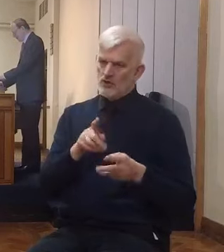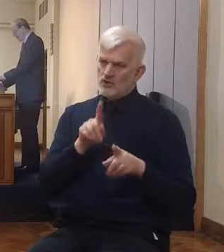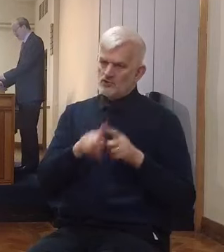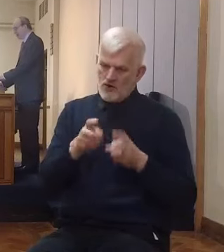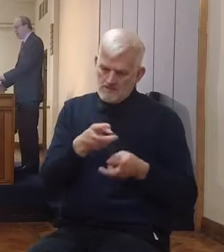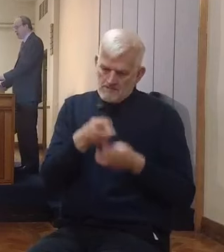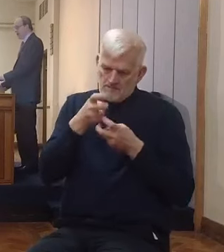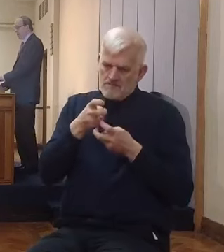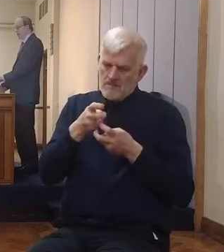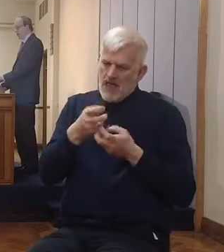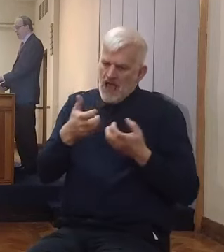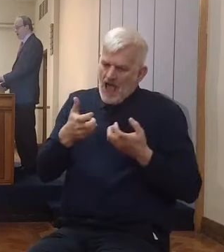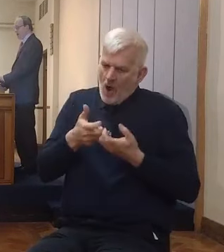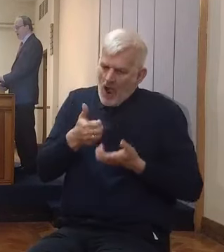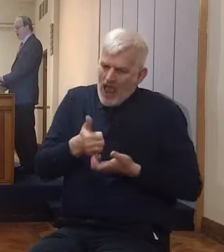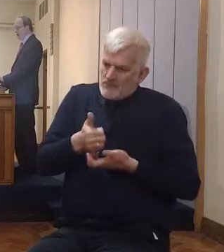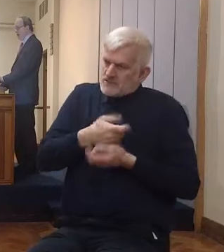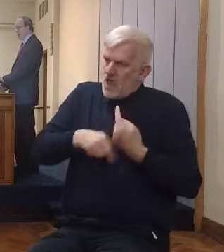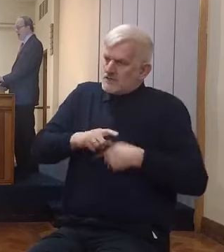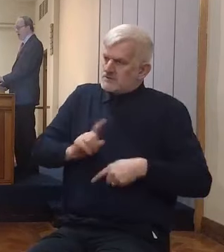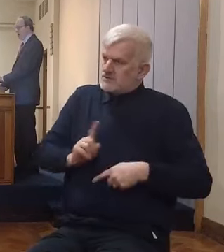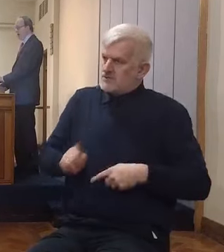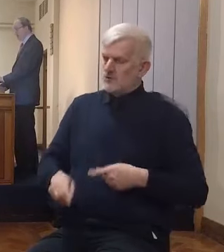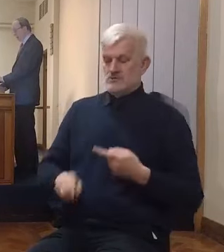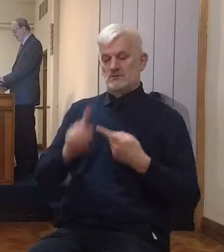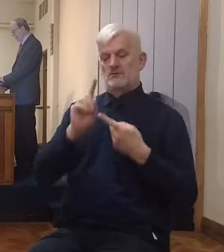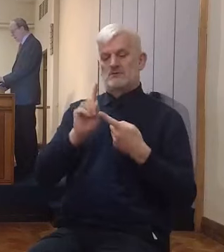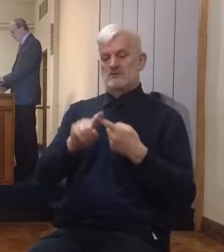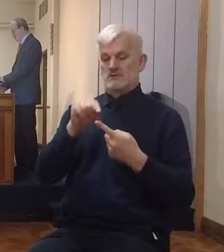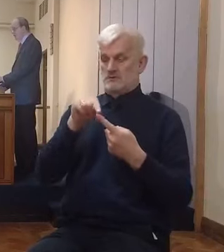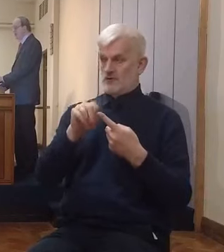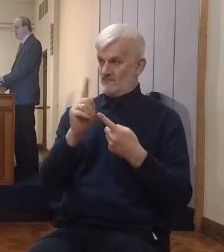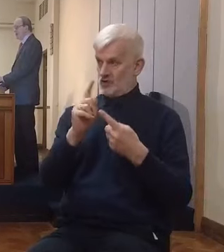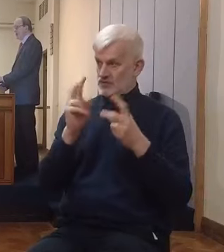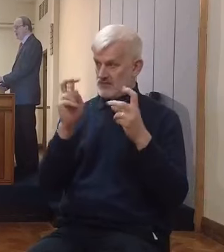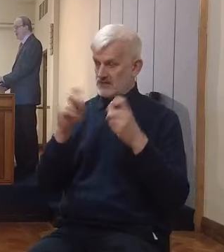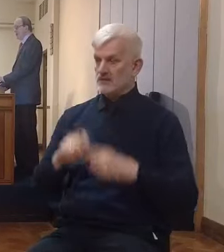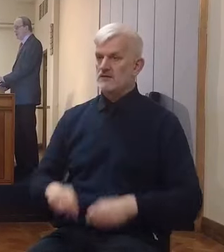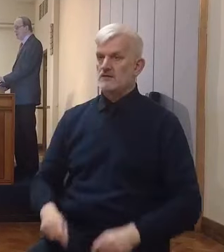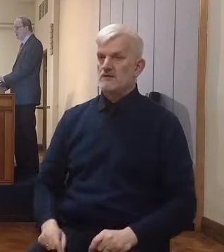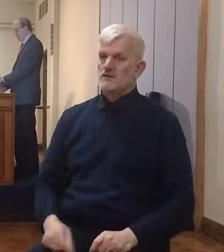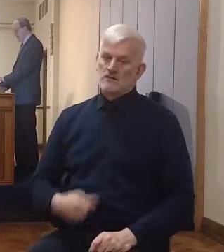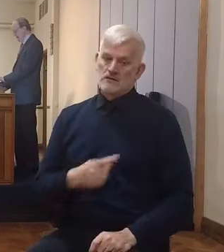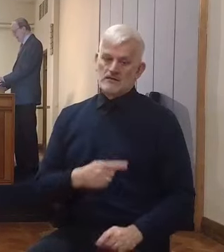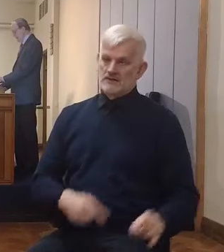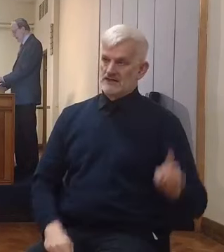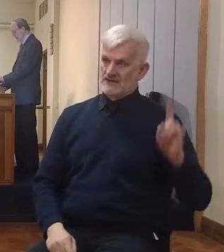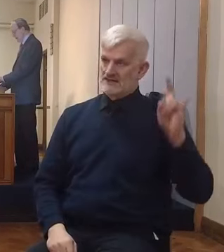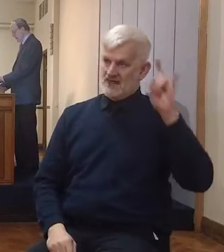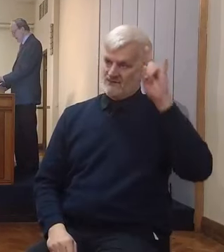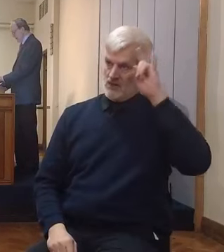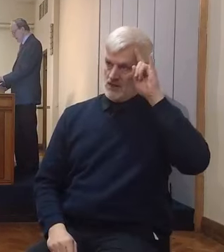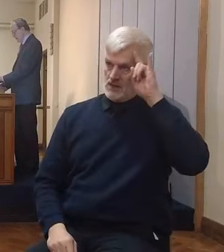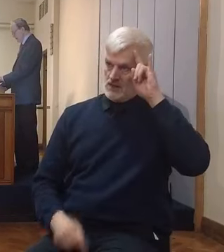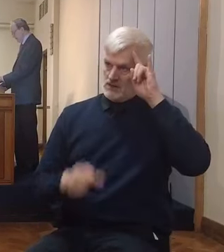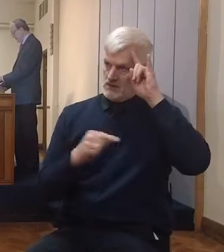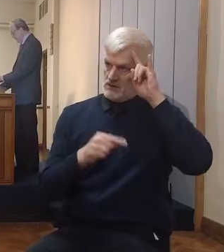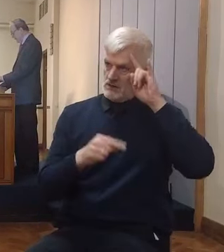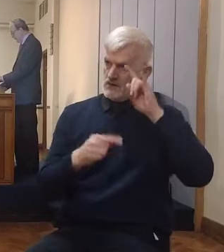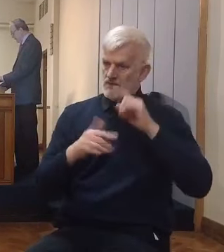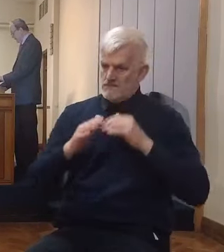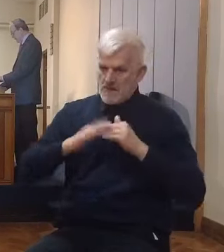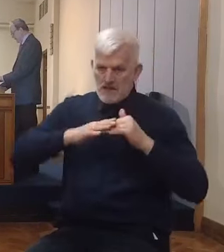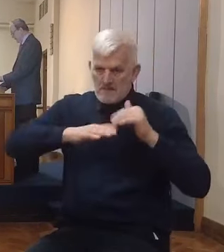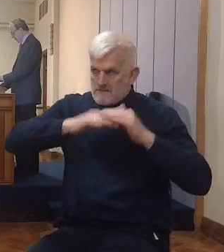this evening. First heading will be satanic build-up. There's a build-up here in the